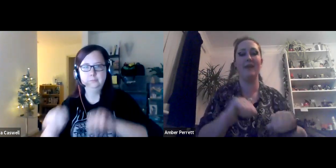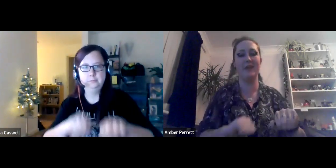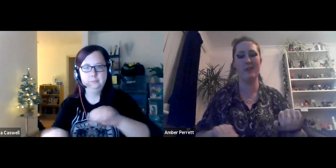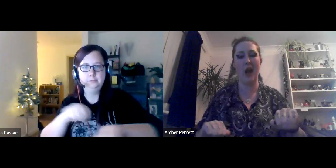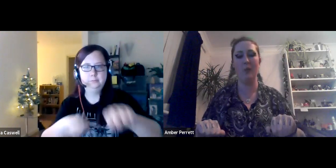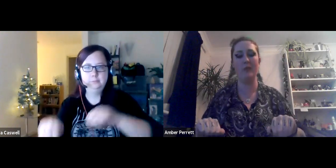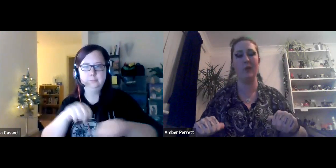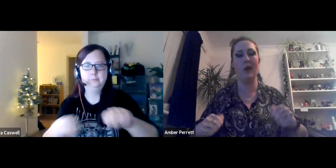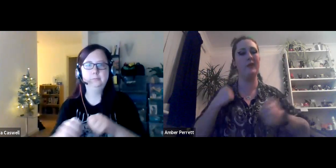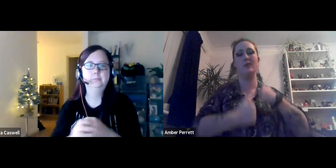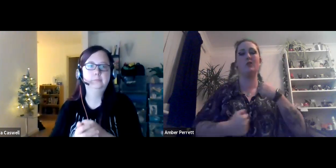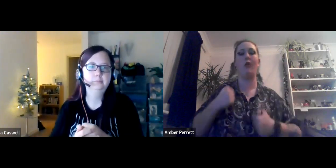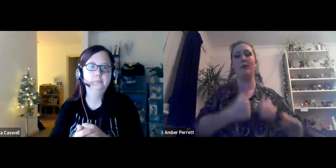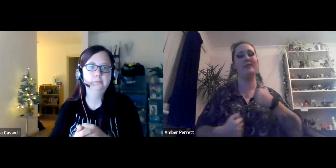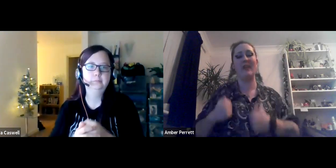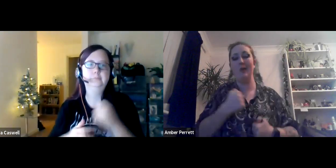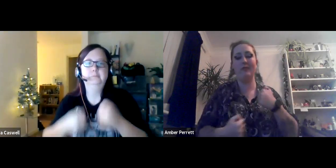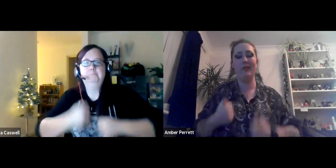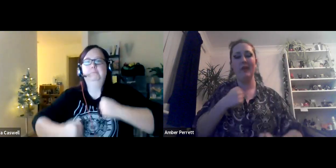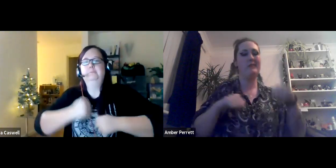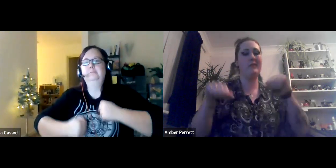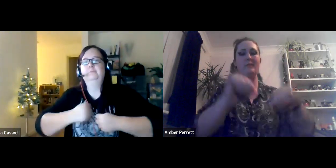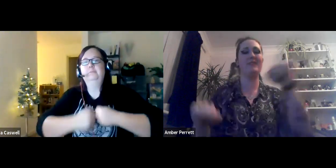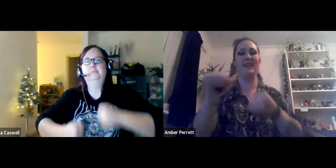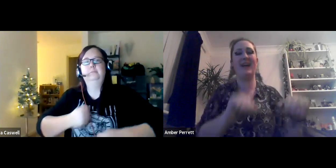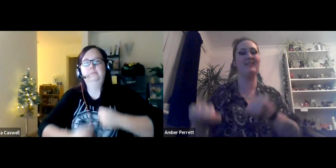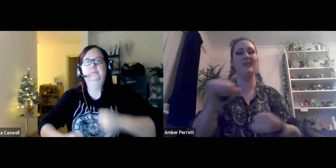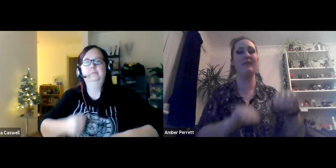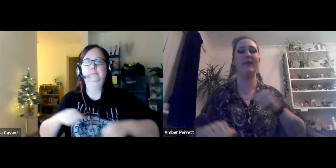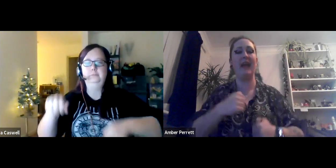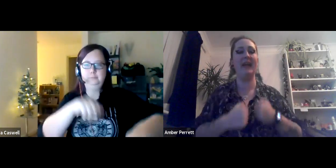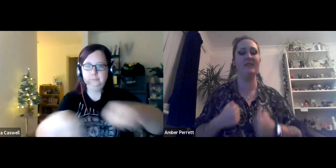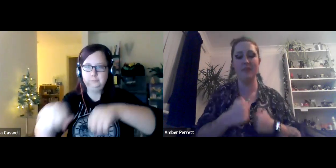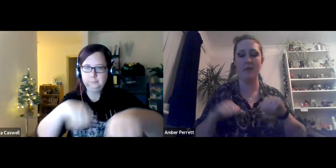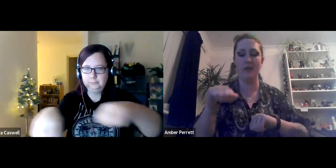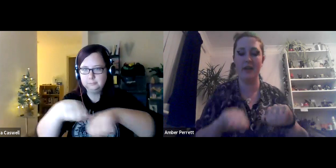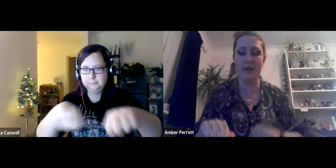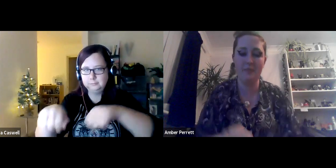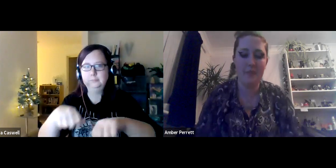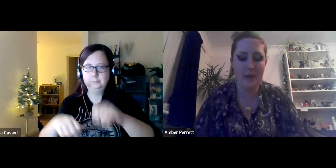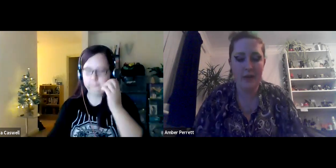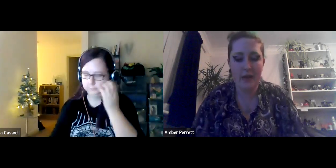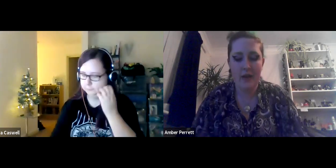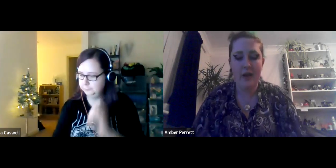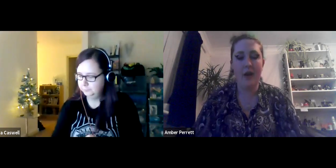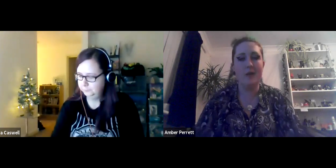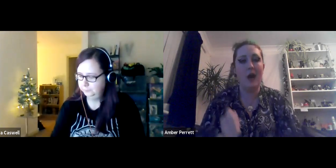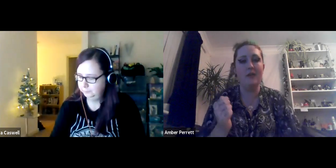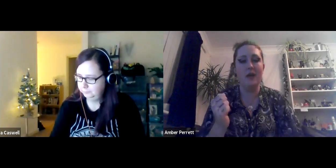a shower as well, you just scrub yourself. So it's basically, that's the sign for clean something or cleaner. Gardener, which